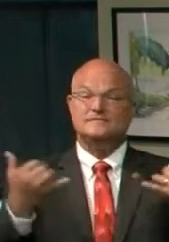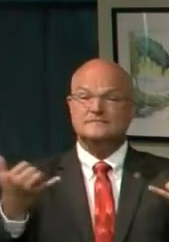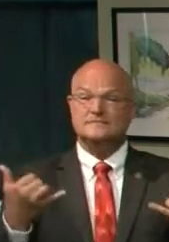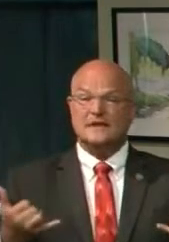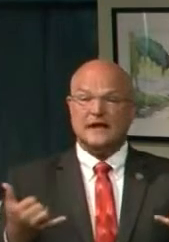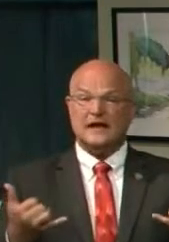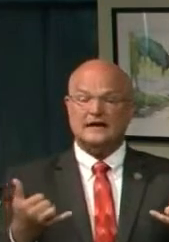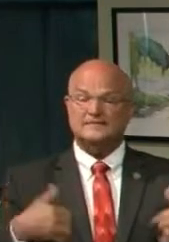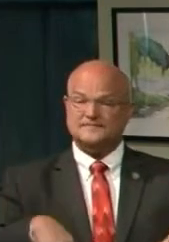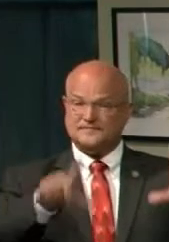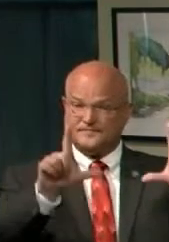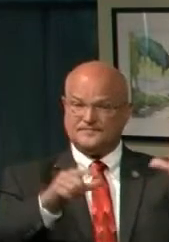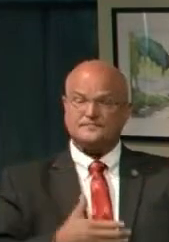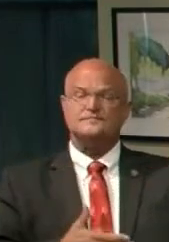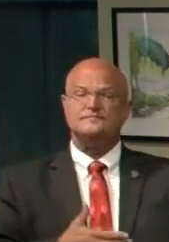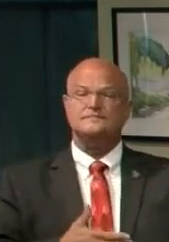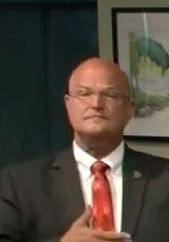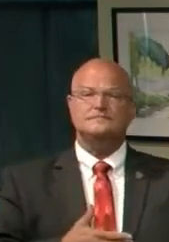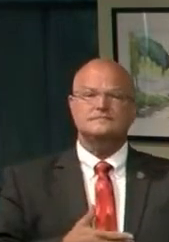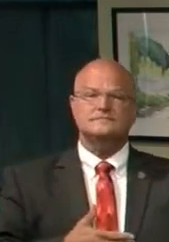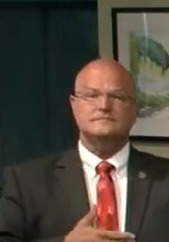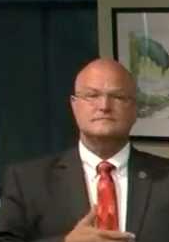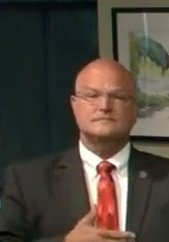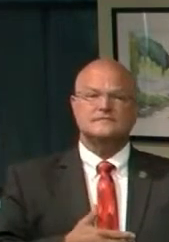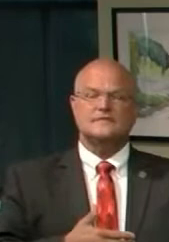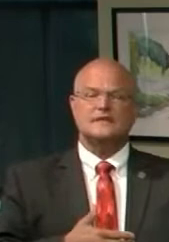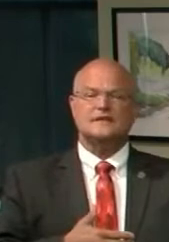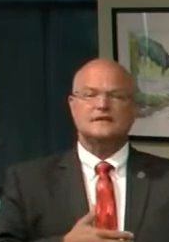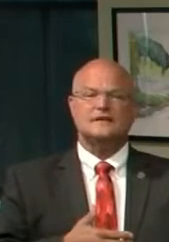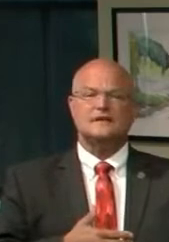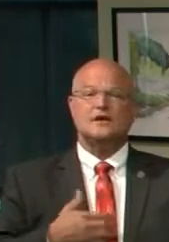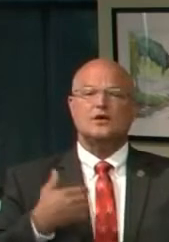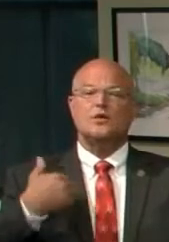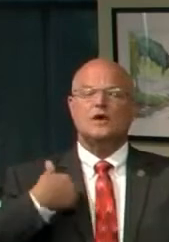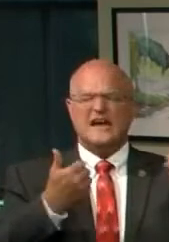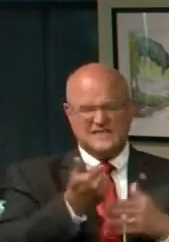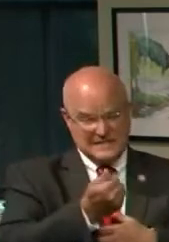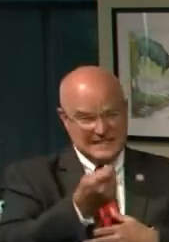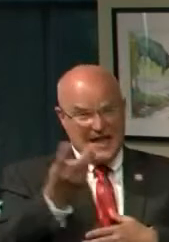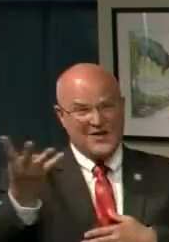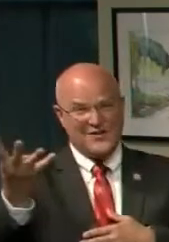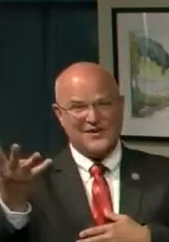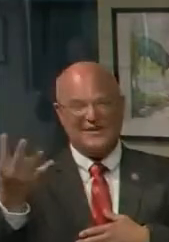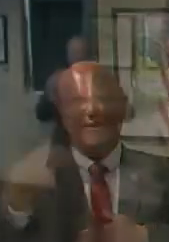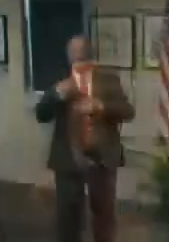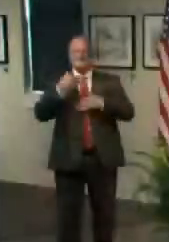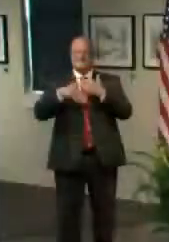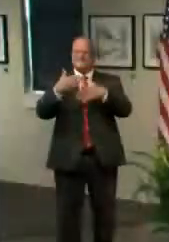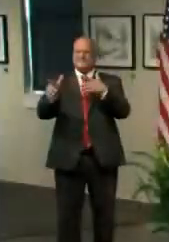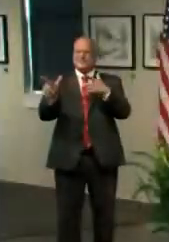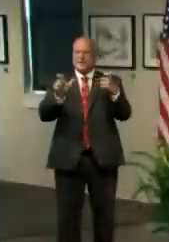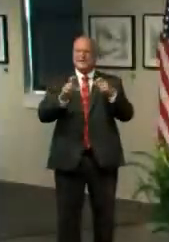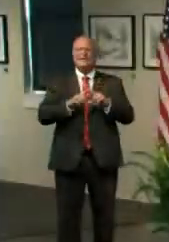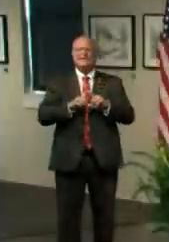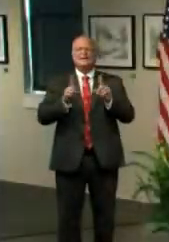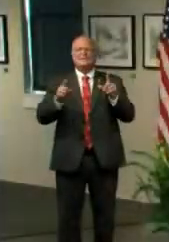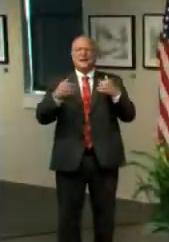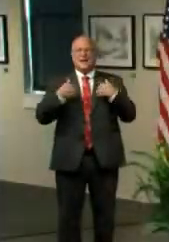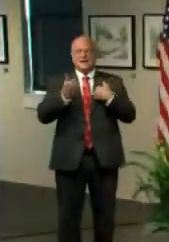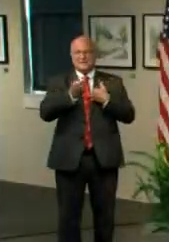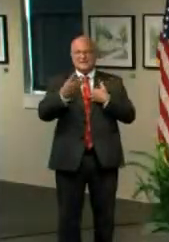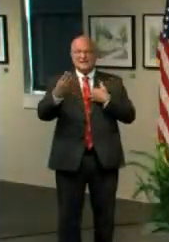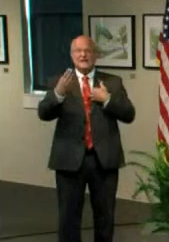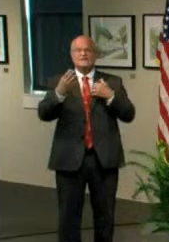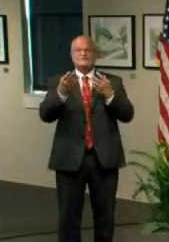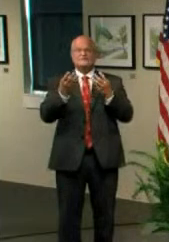Now, if we go to the graphics here, and we got a number of them, so I'll go through them quickly, but we've got a lot